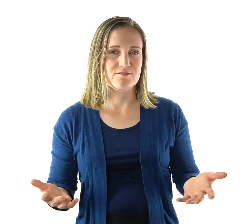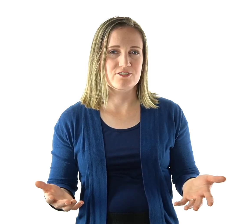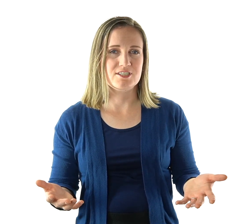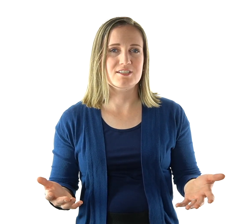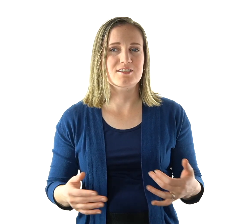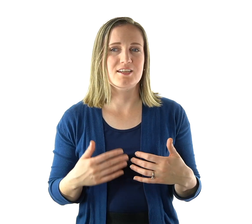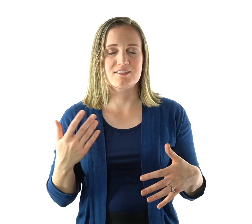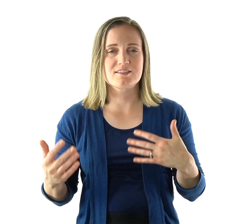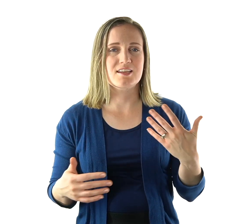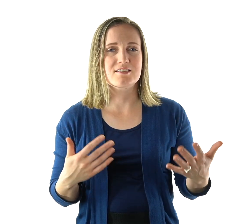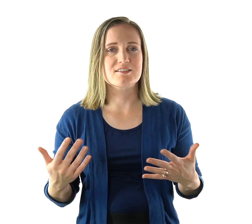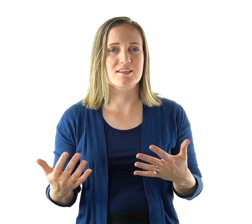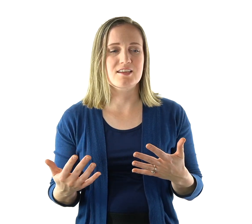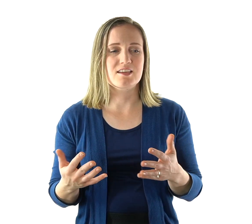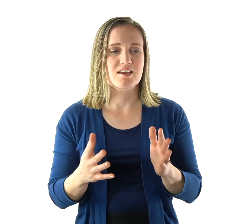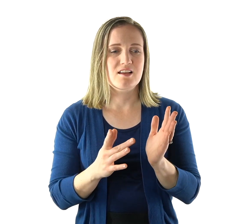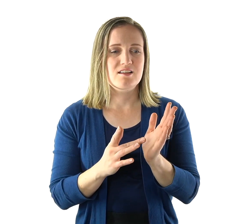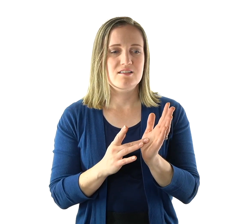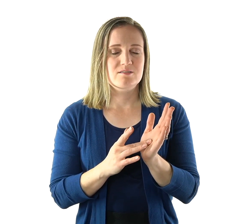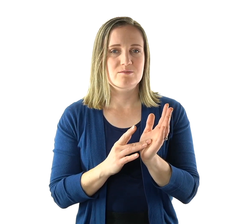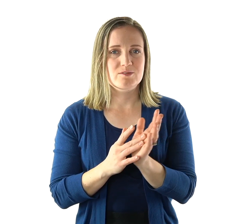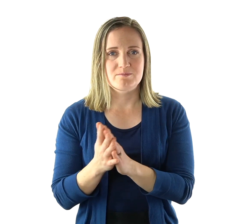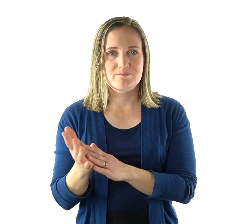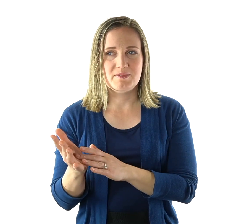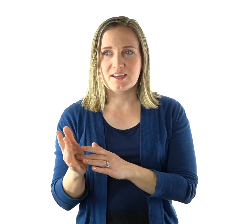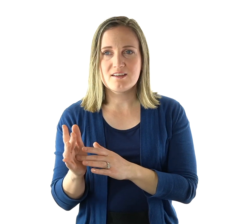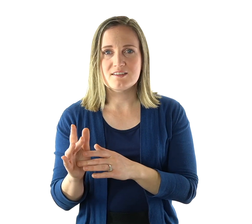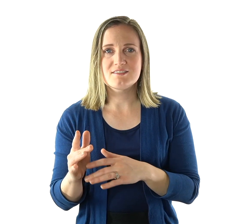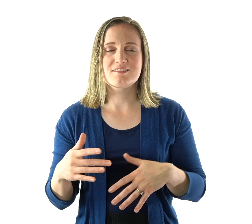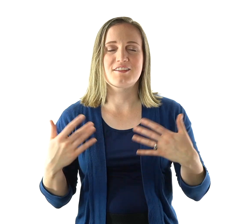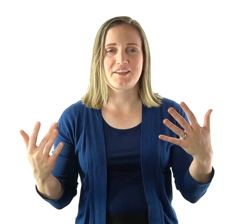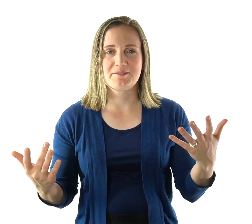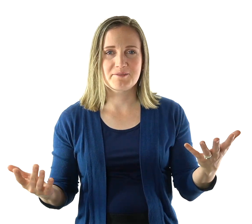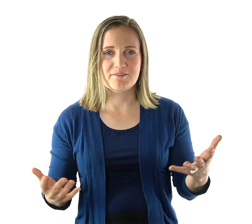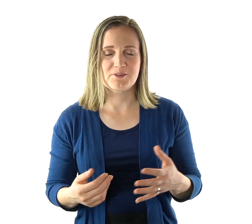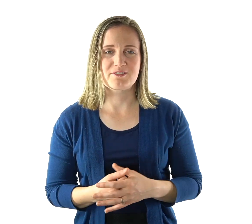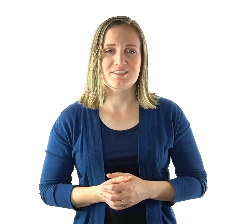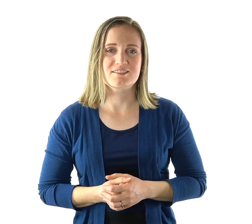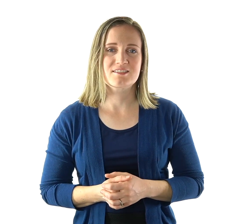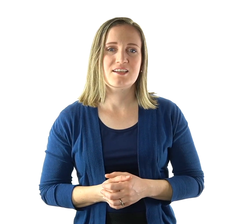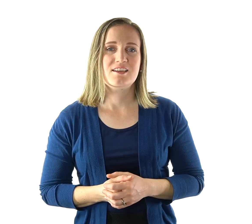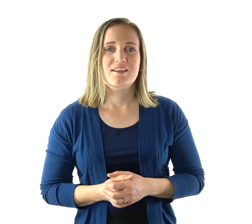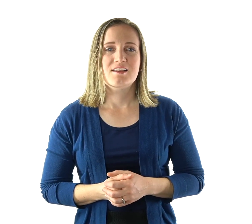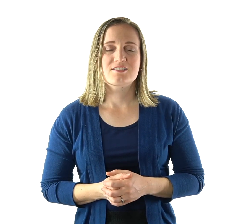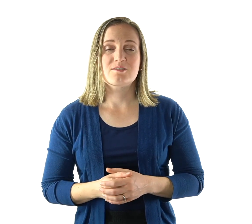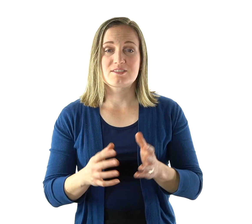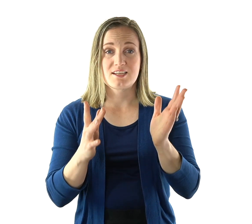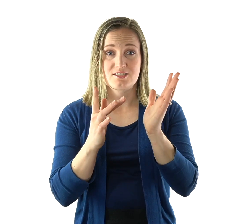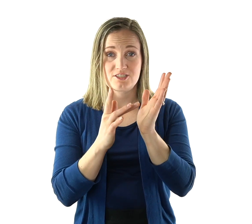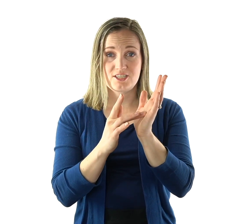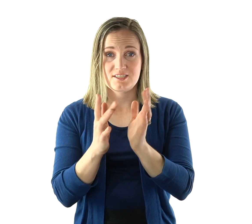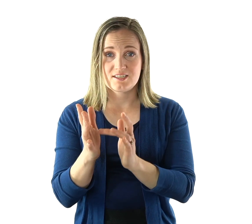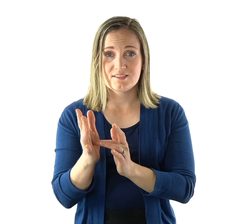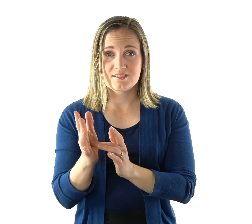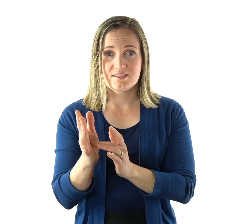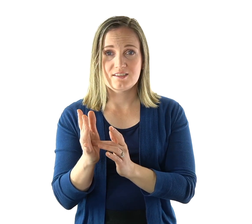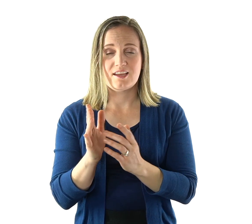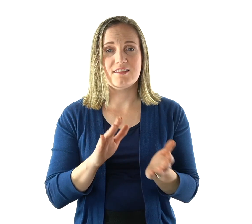for Jesus? And it gets the kids thinking, well, because, and then they give their reasons. So I sign Jesus and